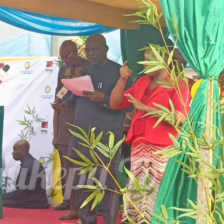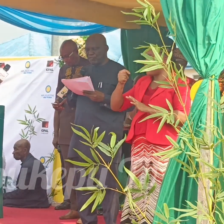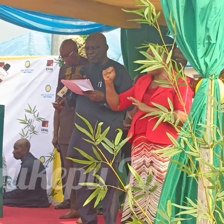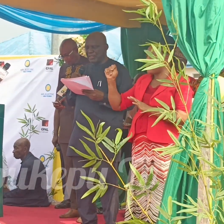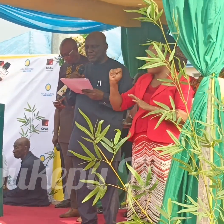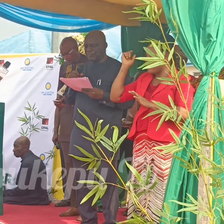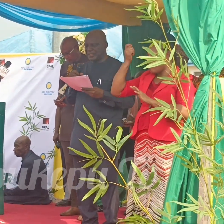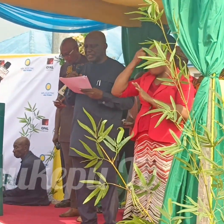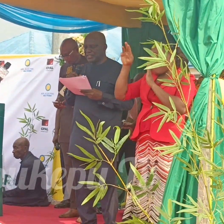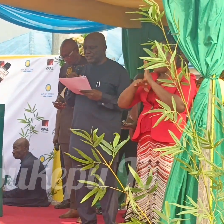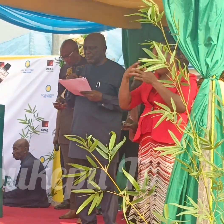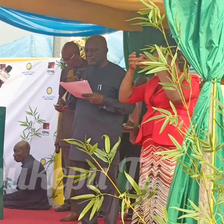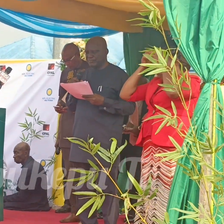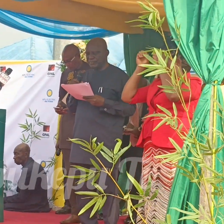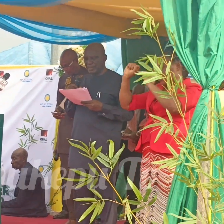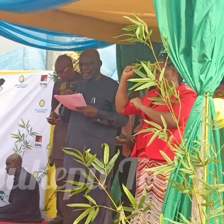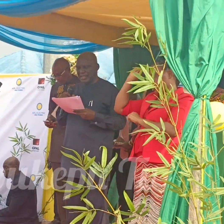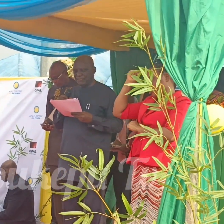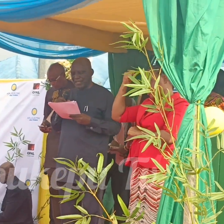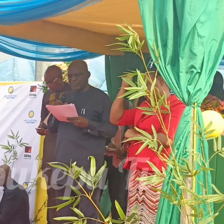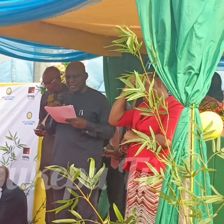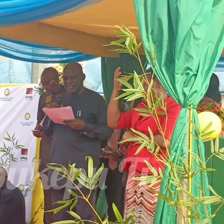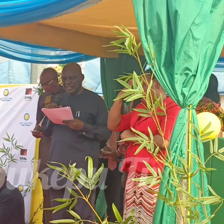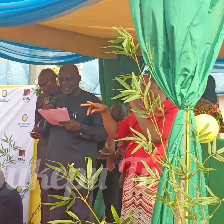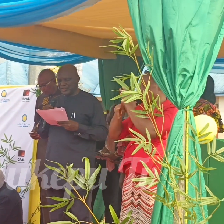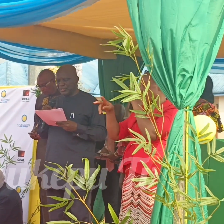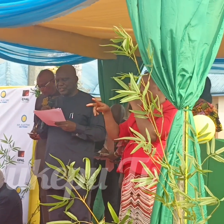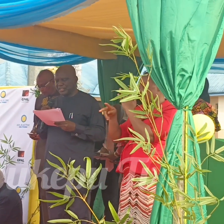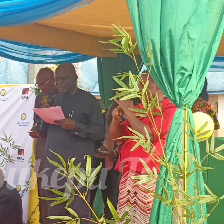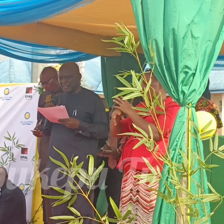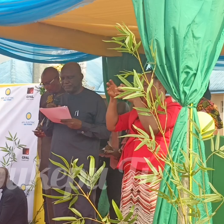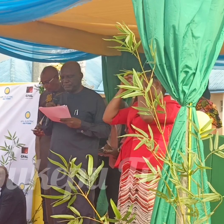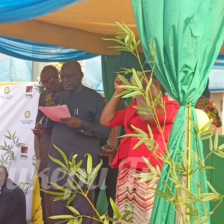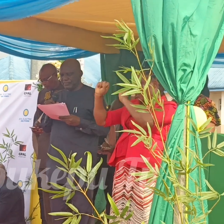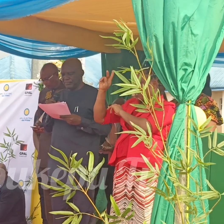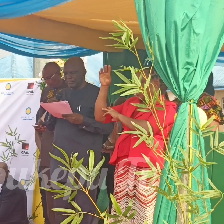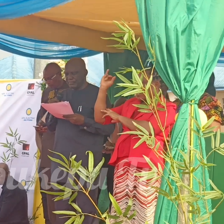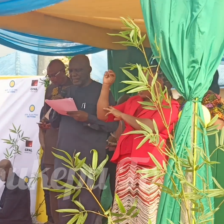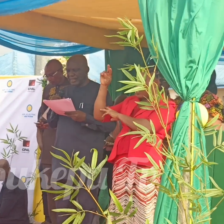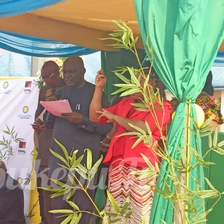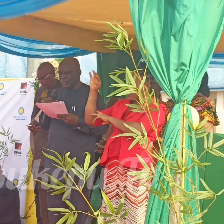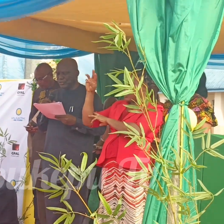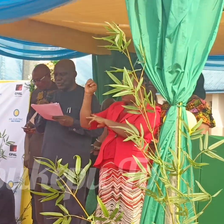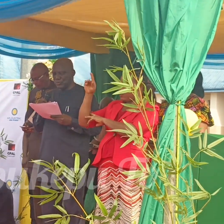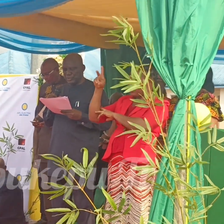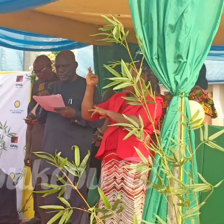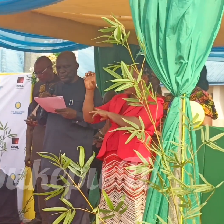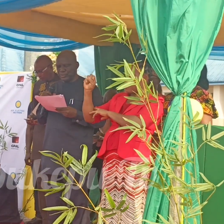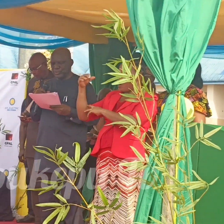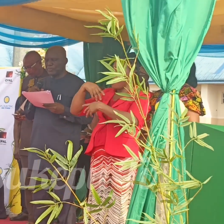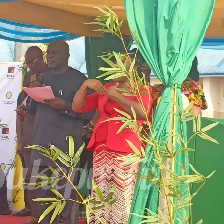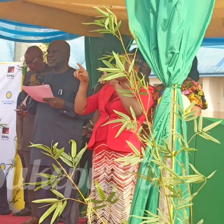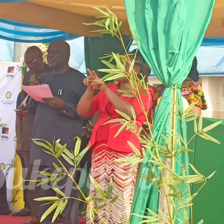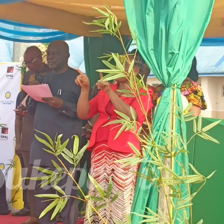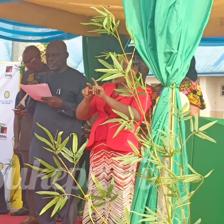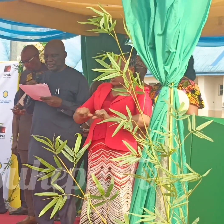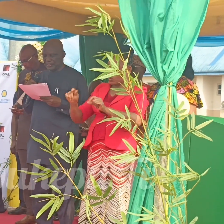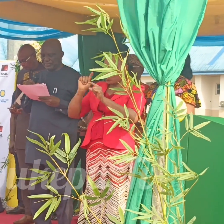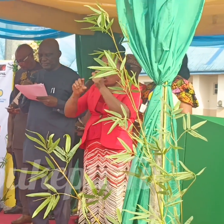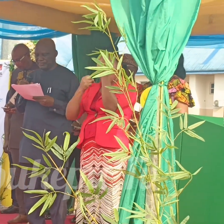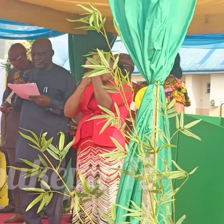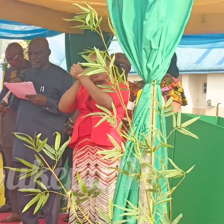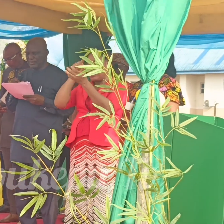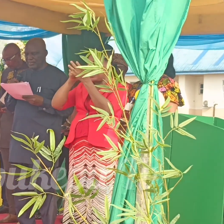The government of President Tinubu and Vice President Kashim Shettima has also continued to support this